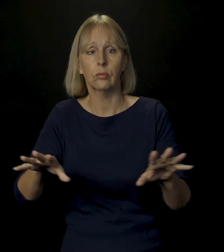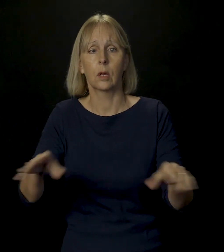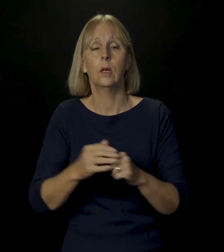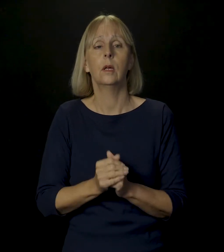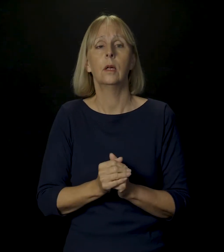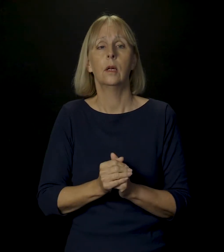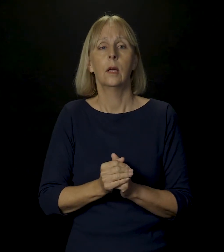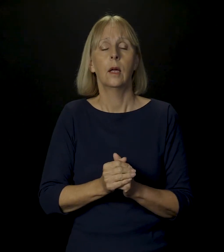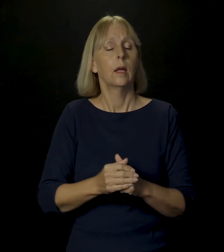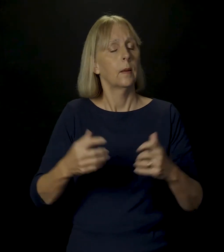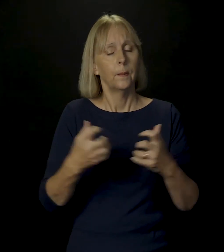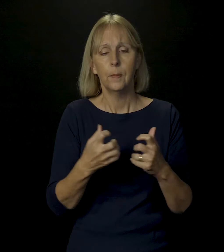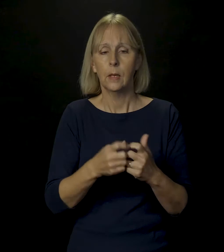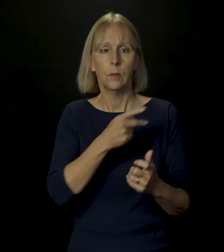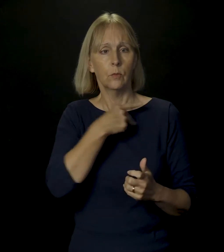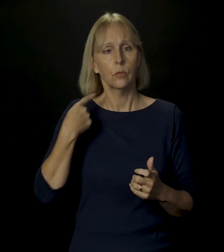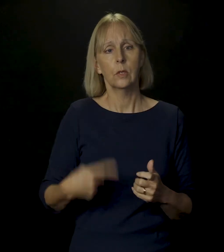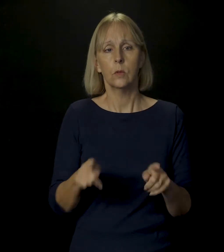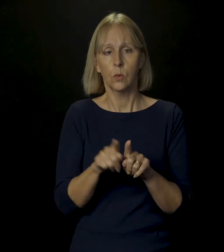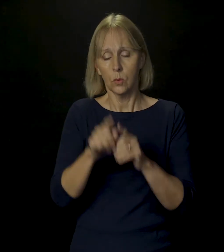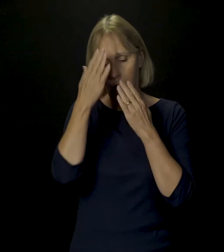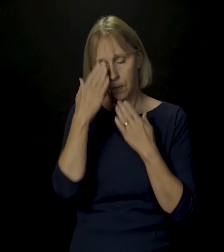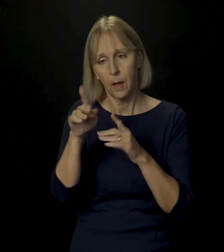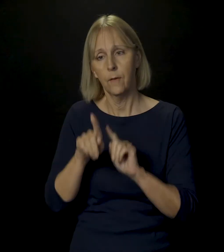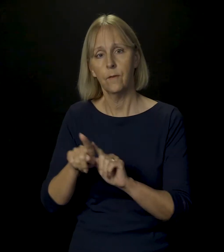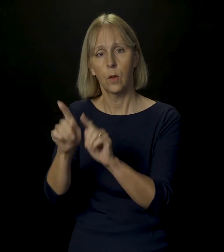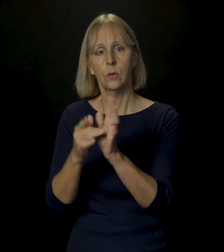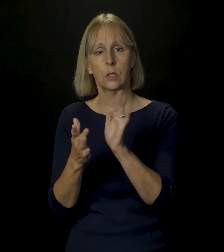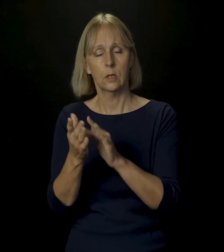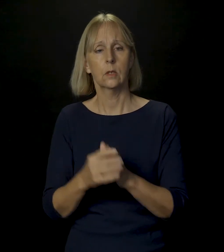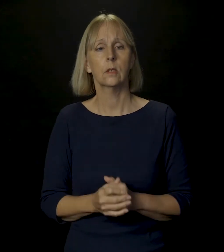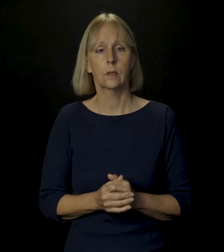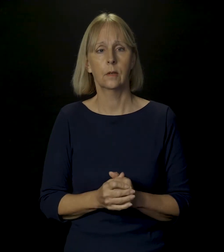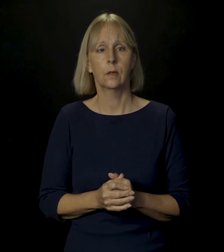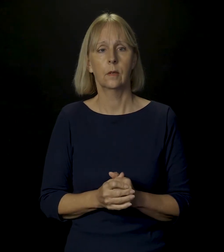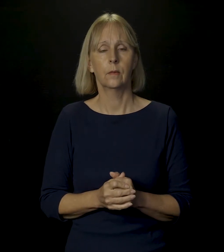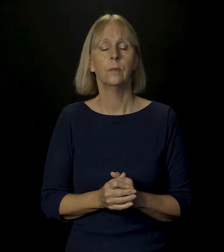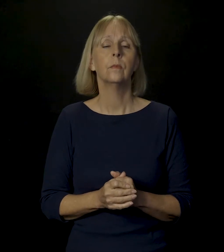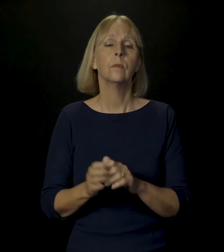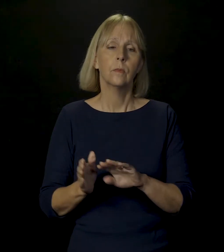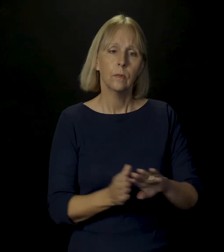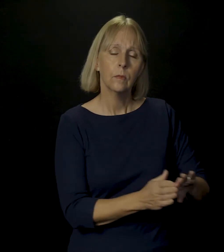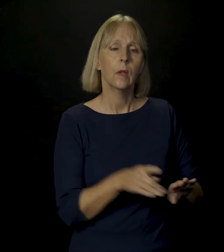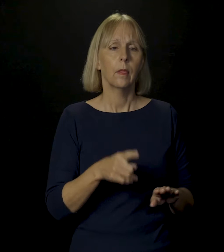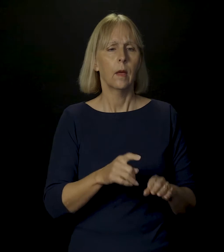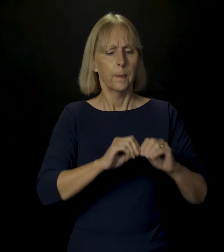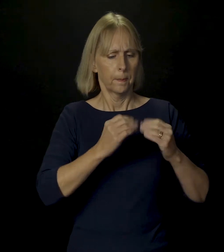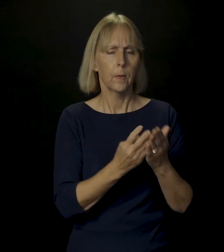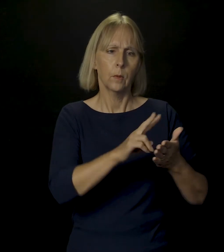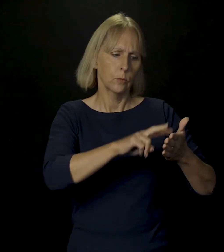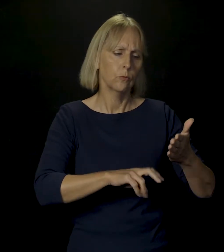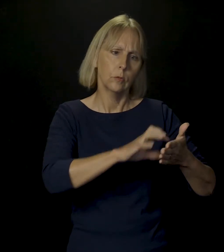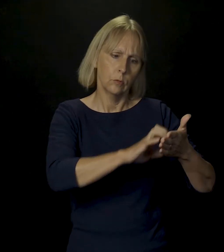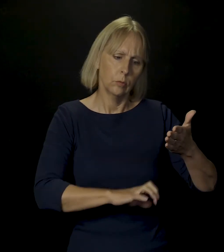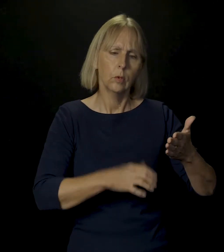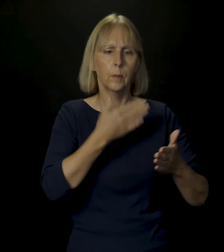number Of priests became Obedient to the faith This passage Is such a beautiful And simple example Of the